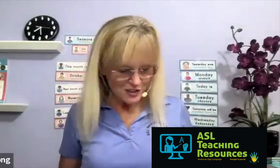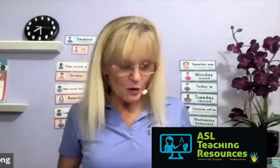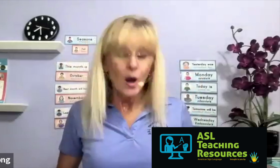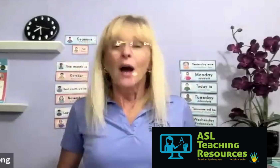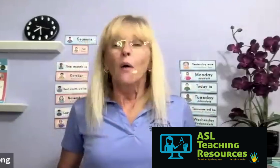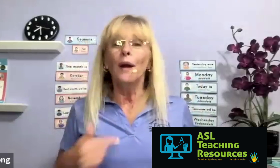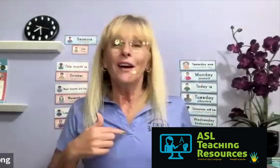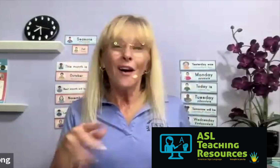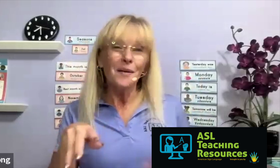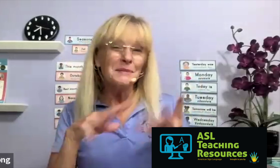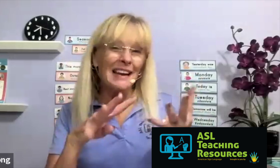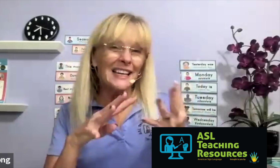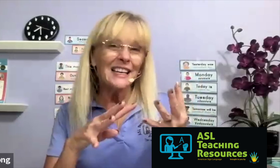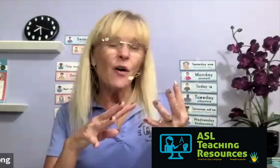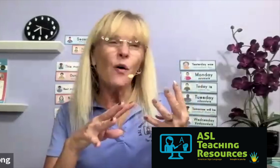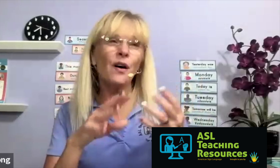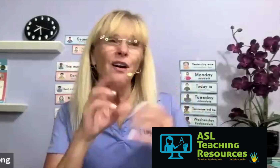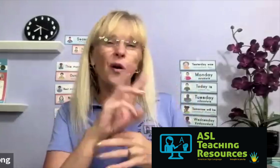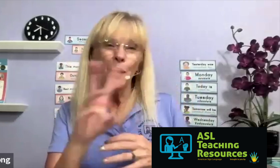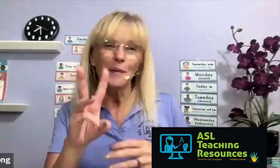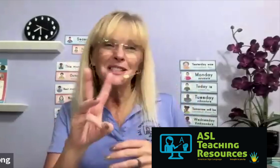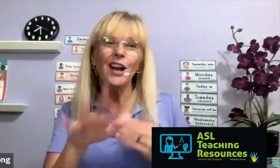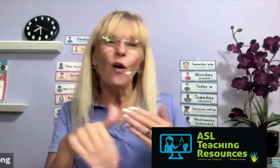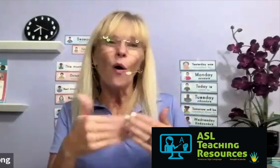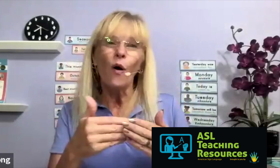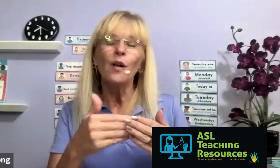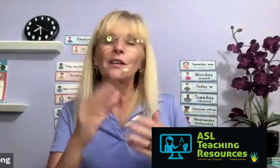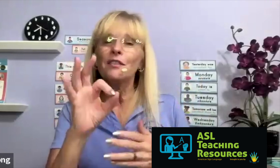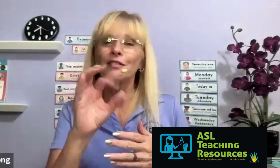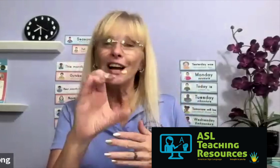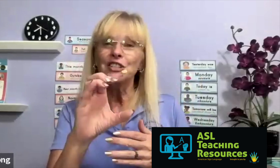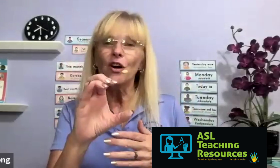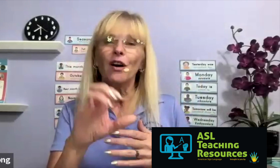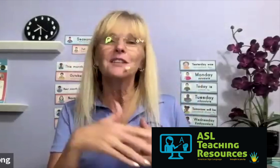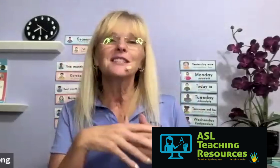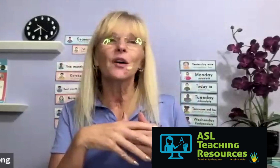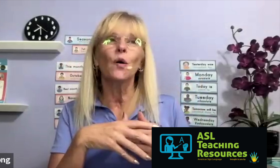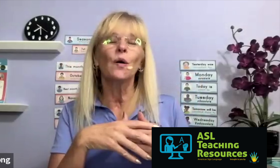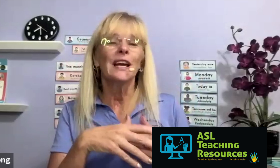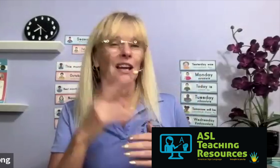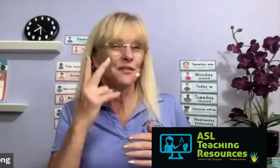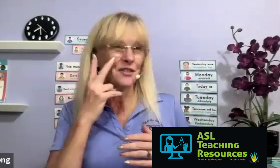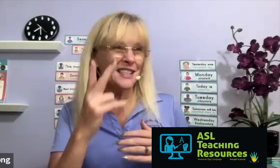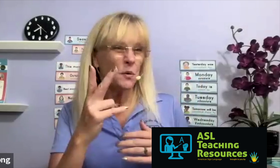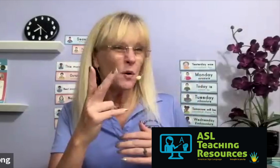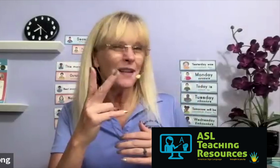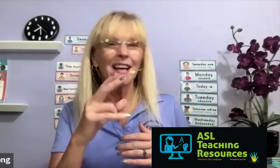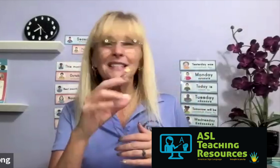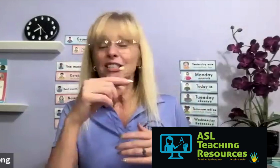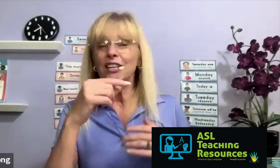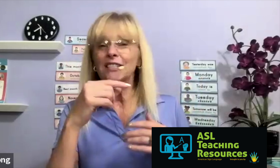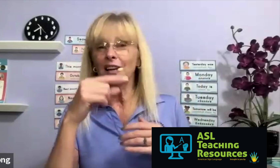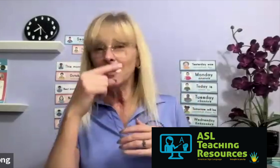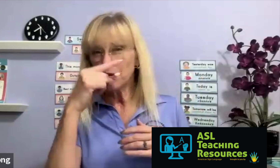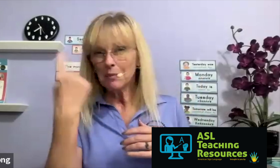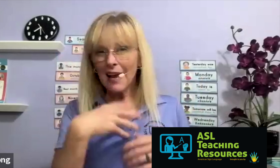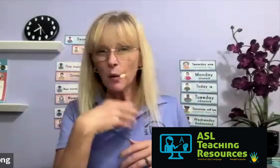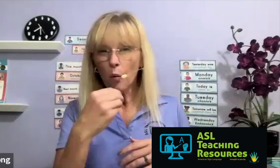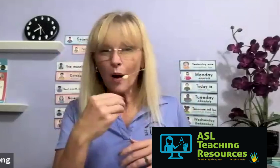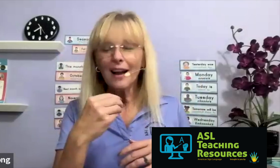so we are updating on our website all of our flashcards. So if you see one that's just nothing but black and white,